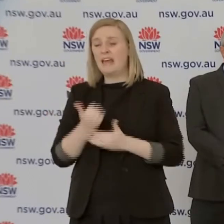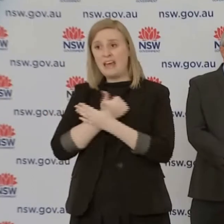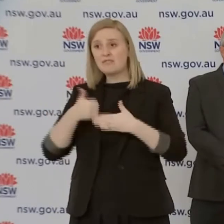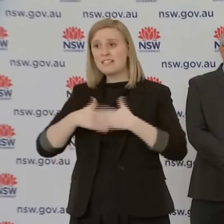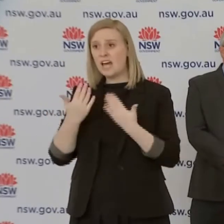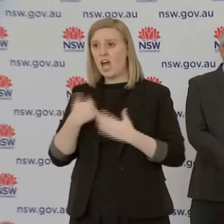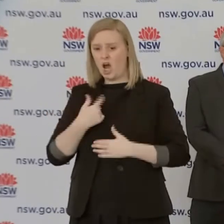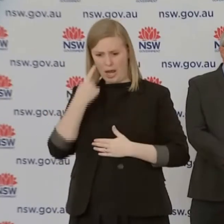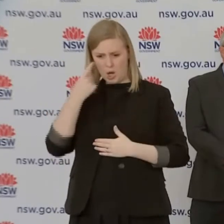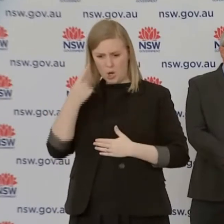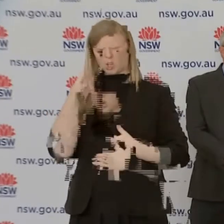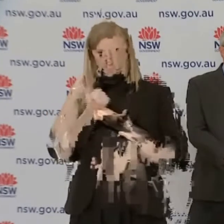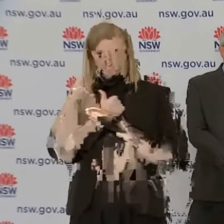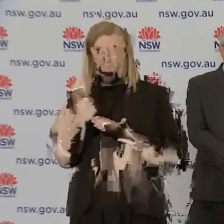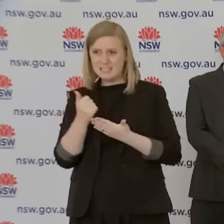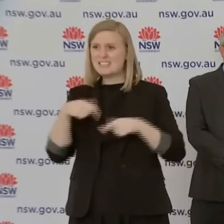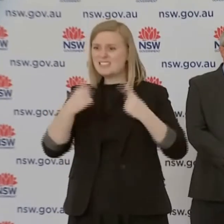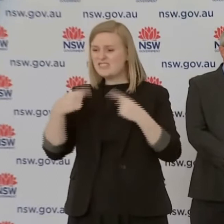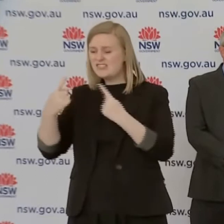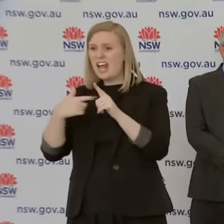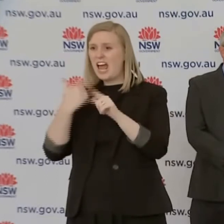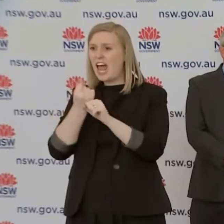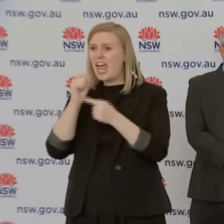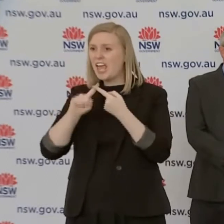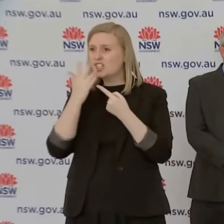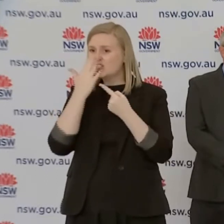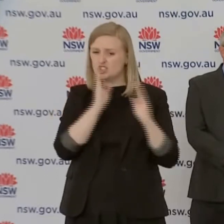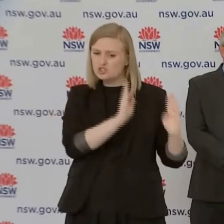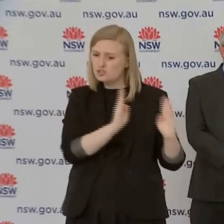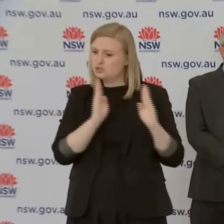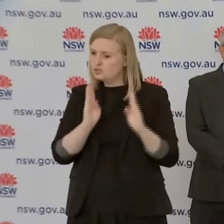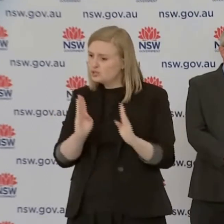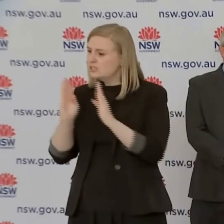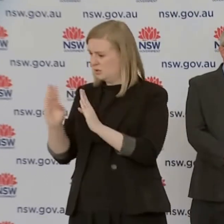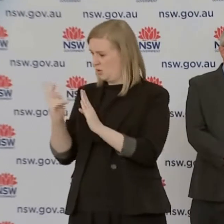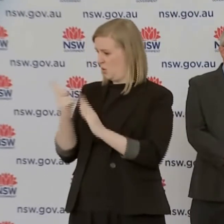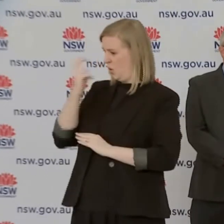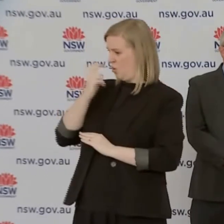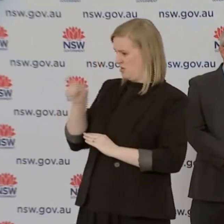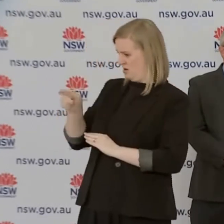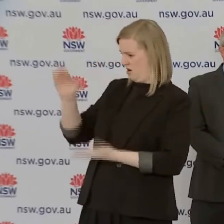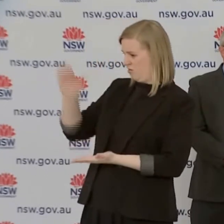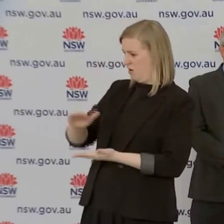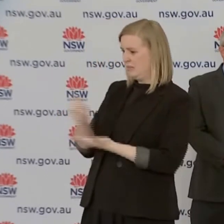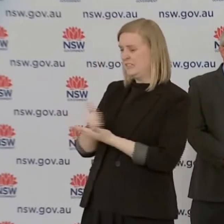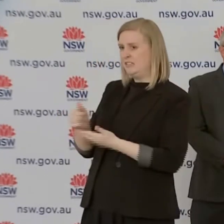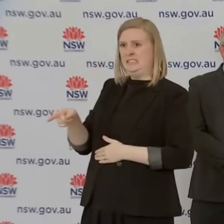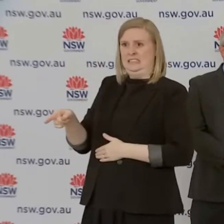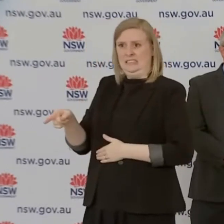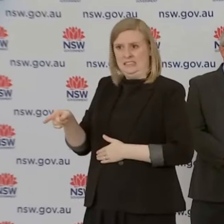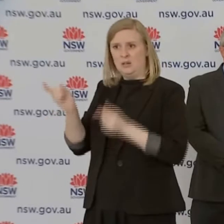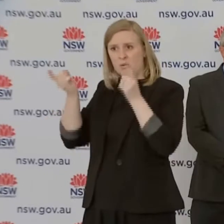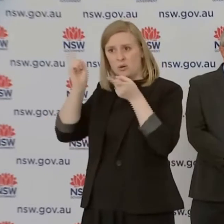whilst we want everyone to over 18, the ATAGI advice is to strongly consider vaccination in the context